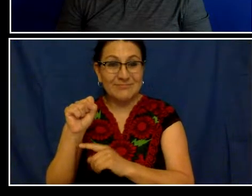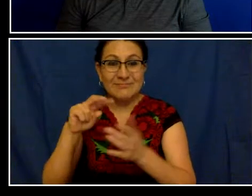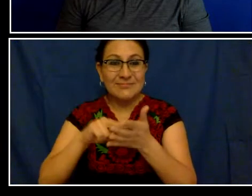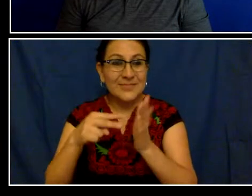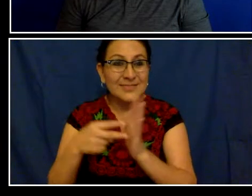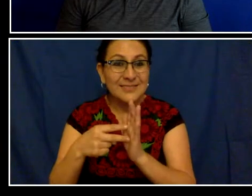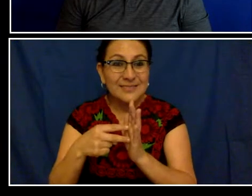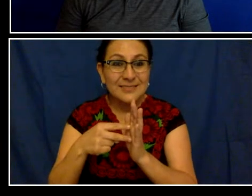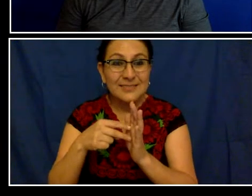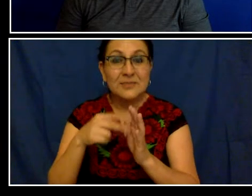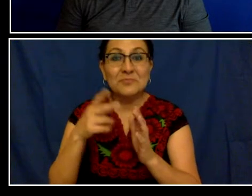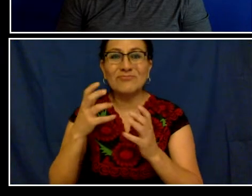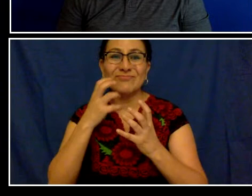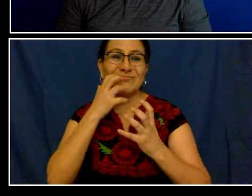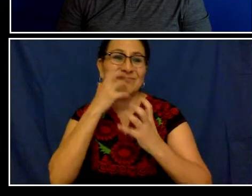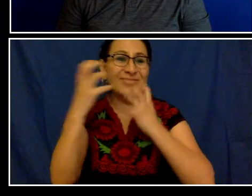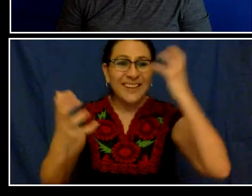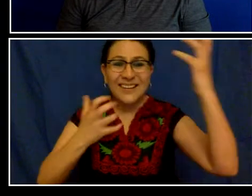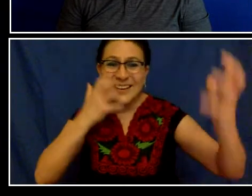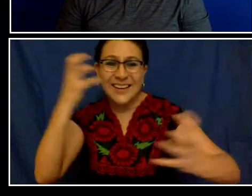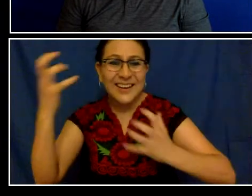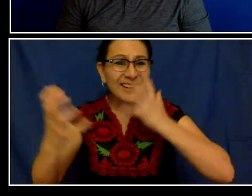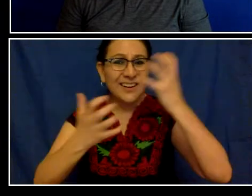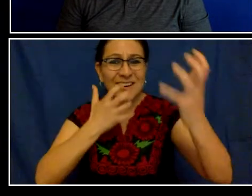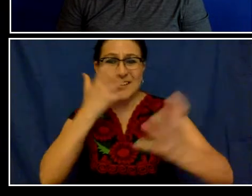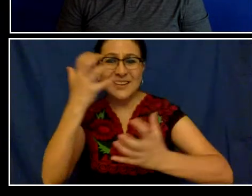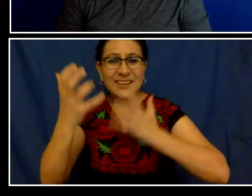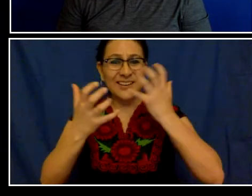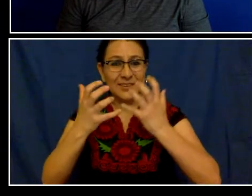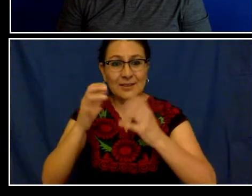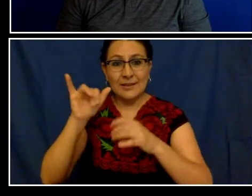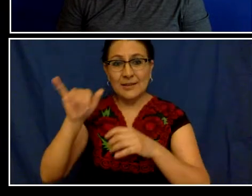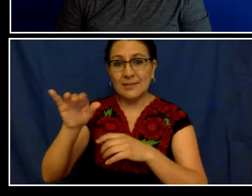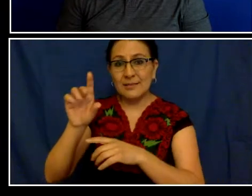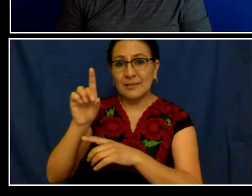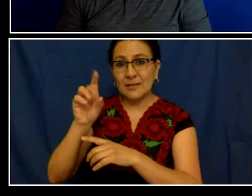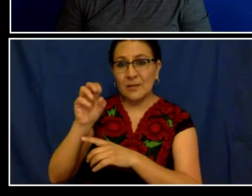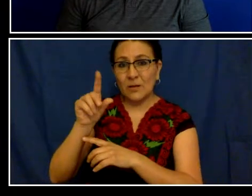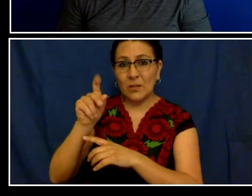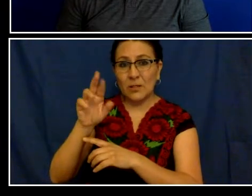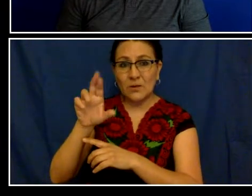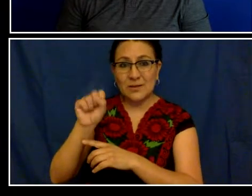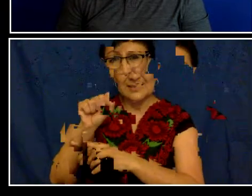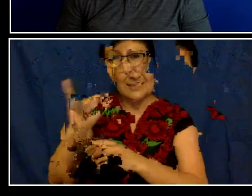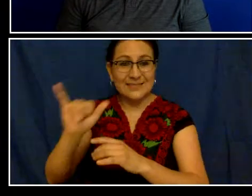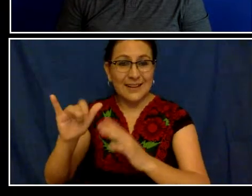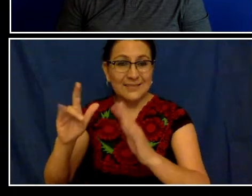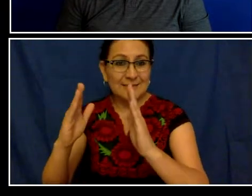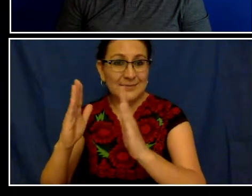the cry of Dolores. Okay, that's the translation of the cry of Dolores.